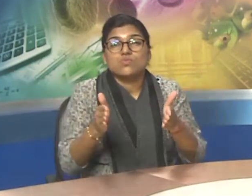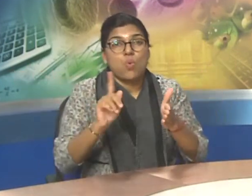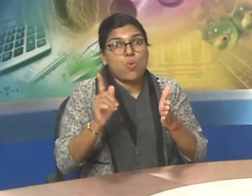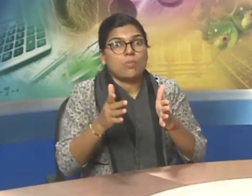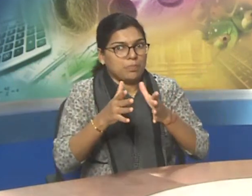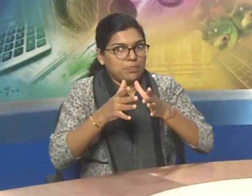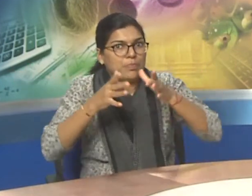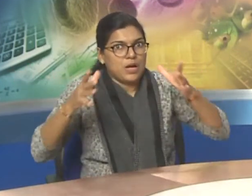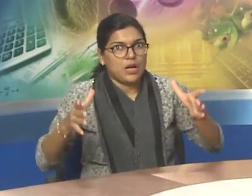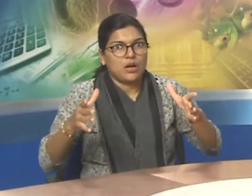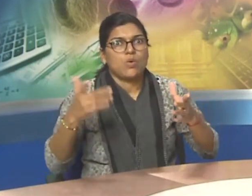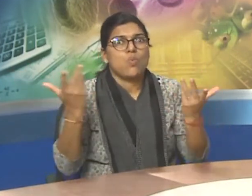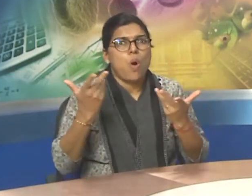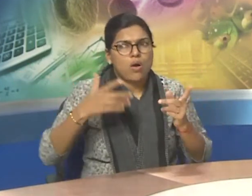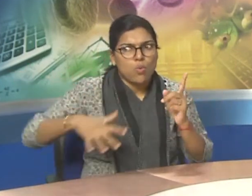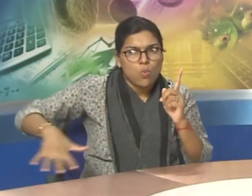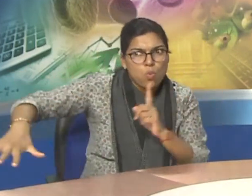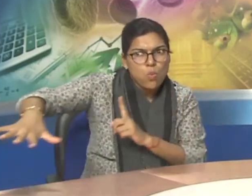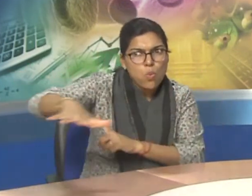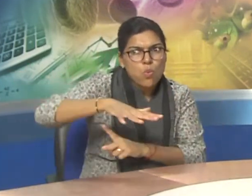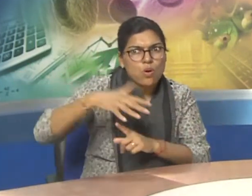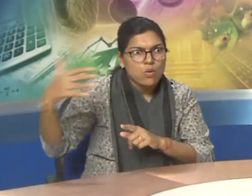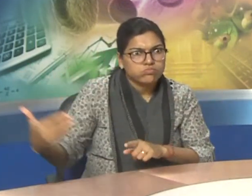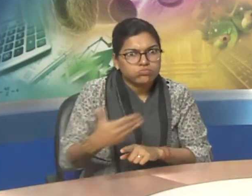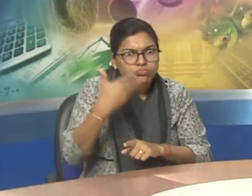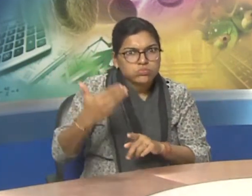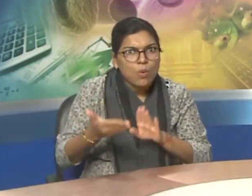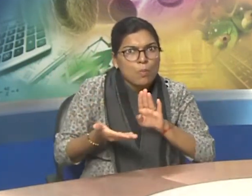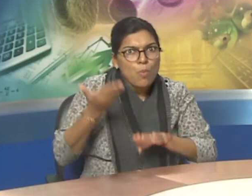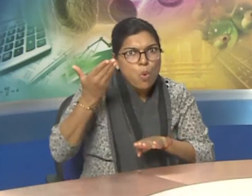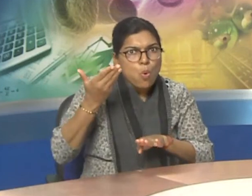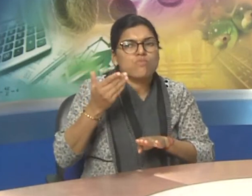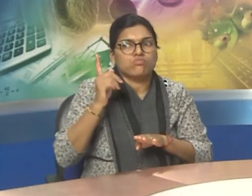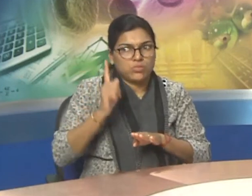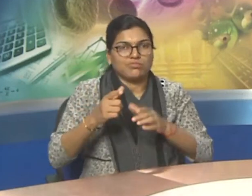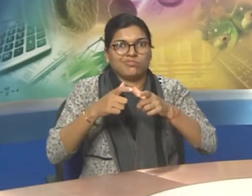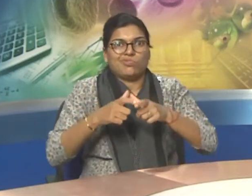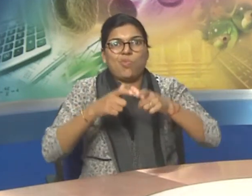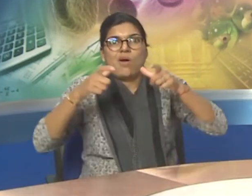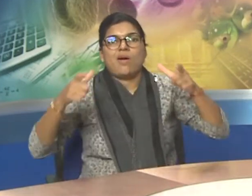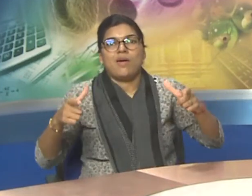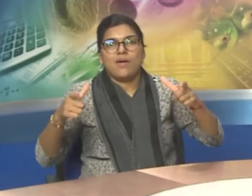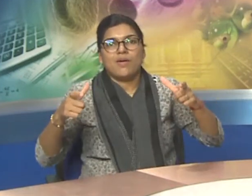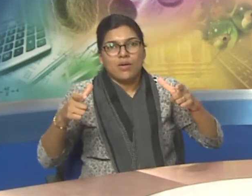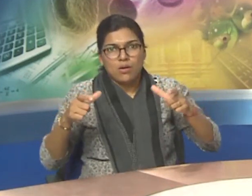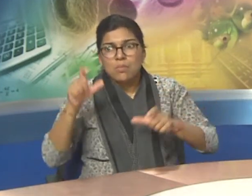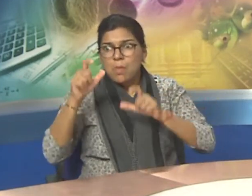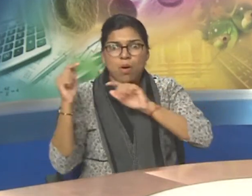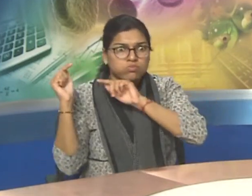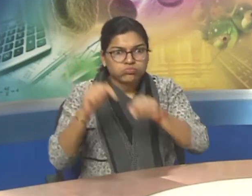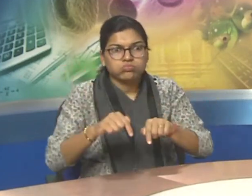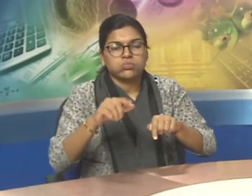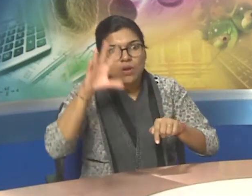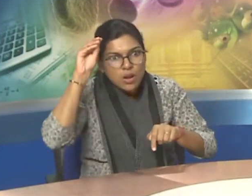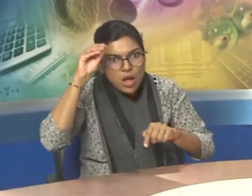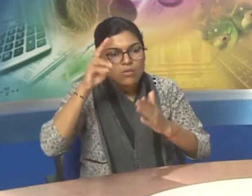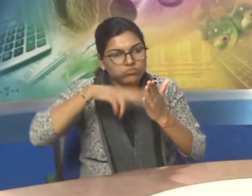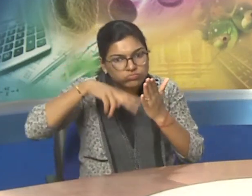libraries, they have growth in size, means they also increase in number as per the requirement and the